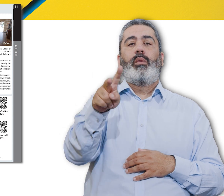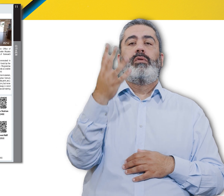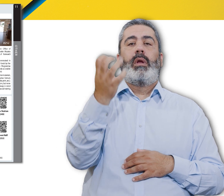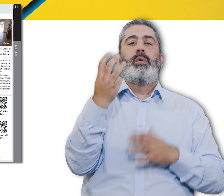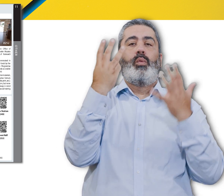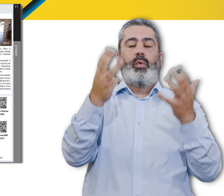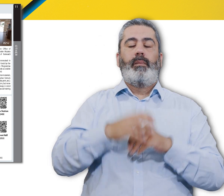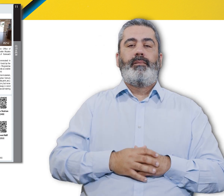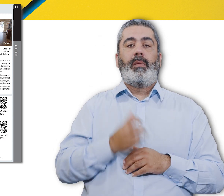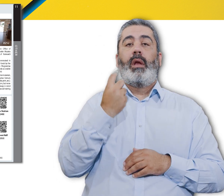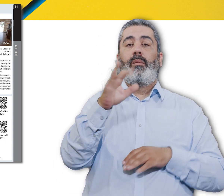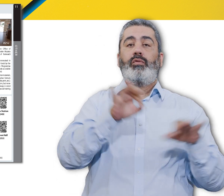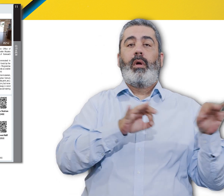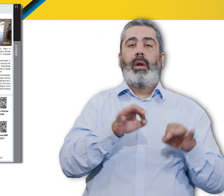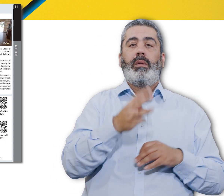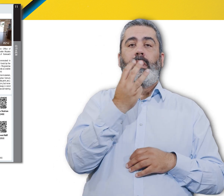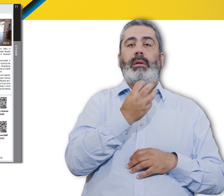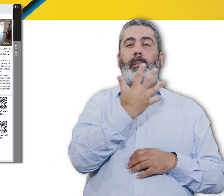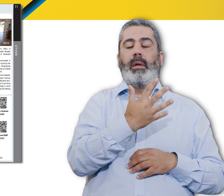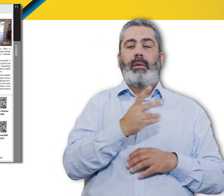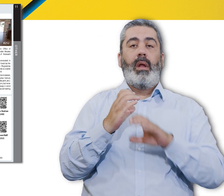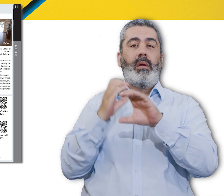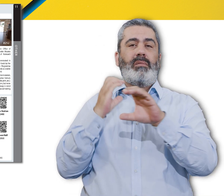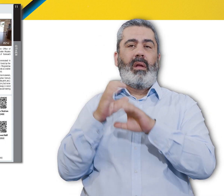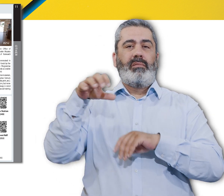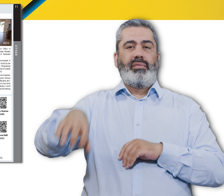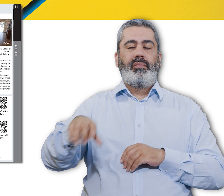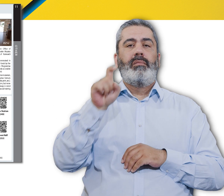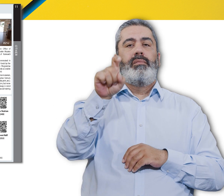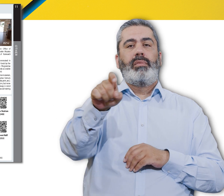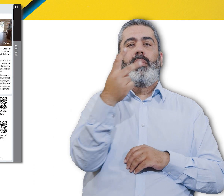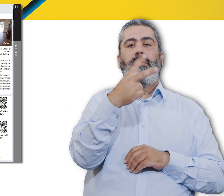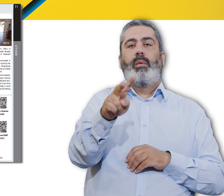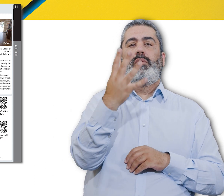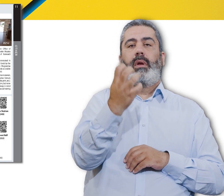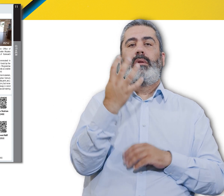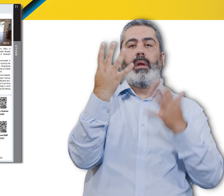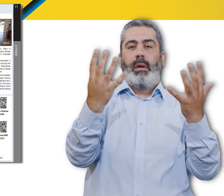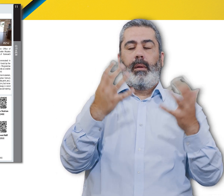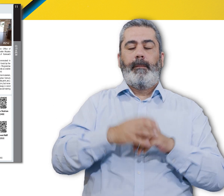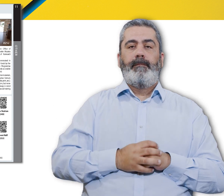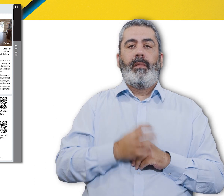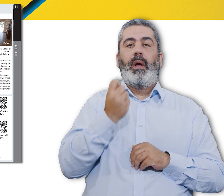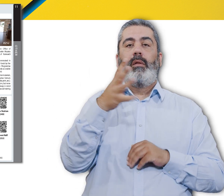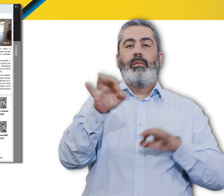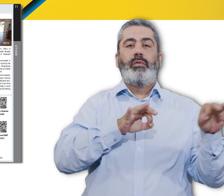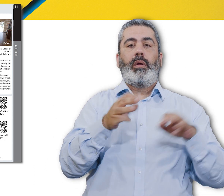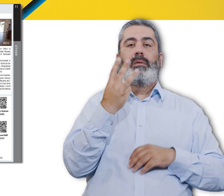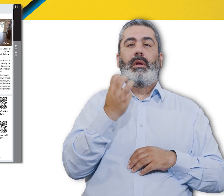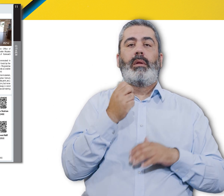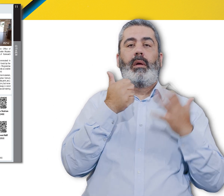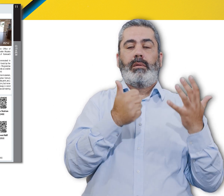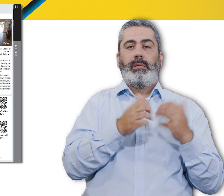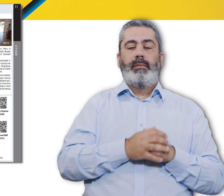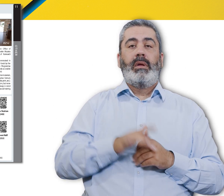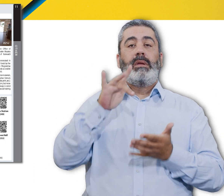Center Point 36 on the map number 250. Exchange Point 37 on the map number